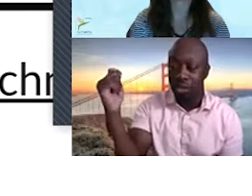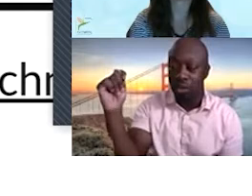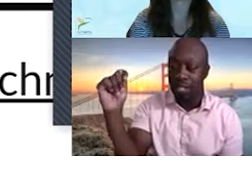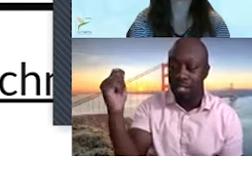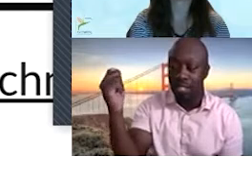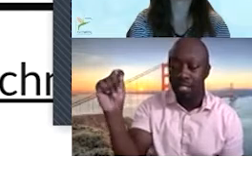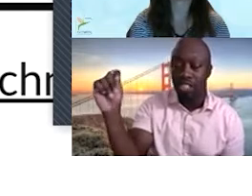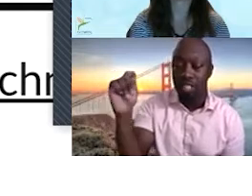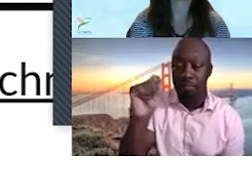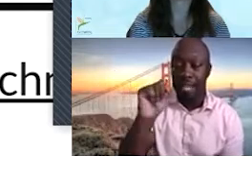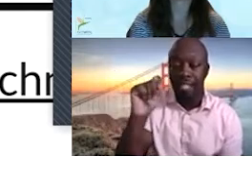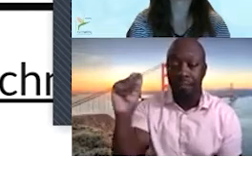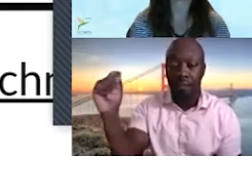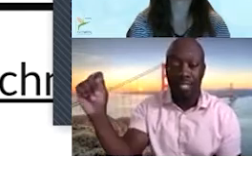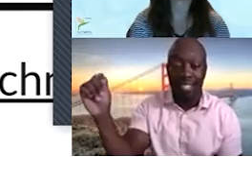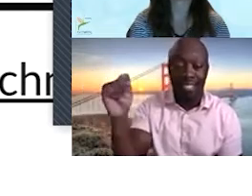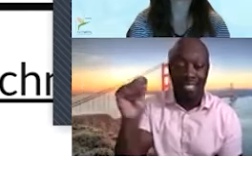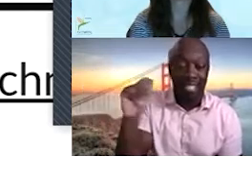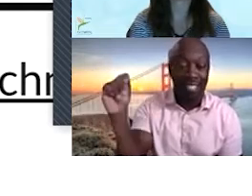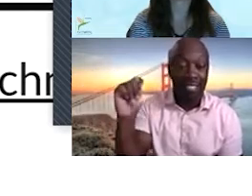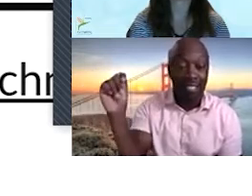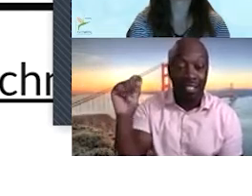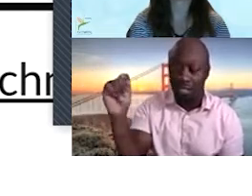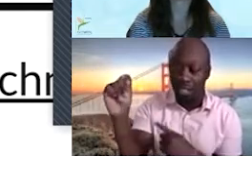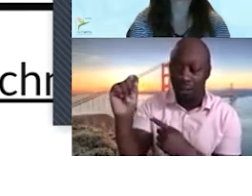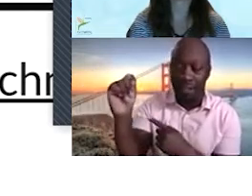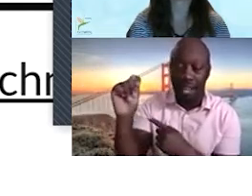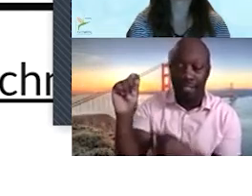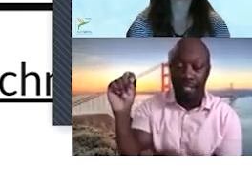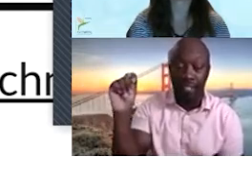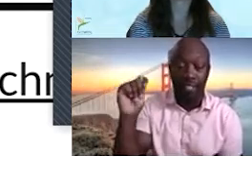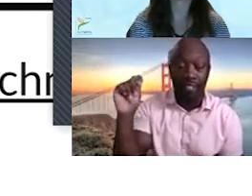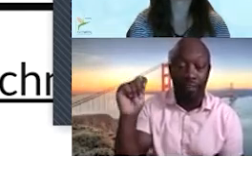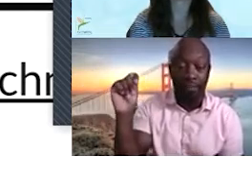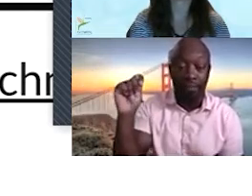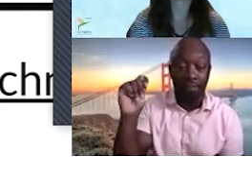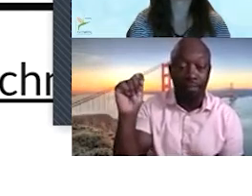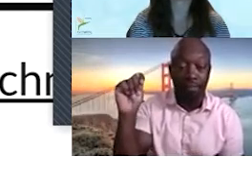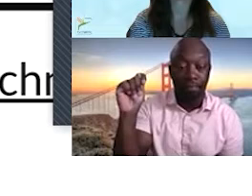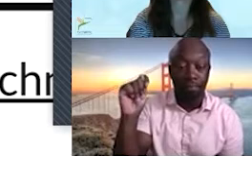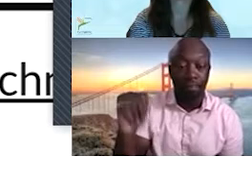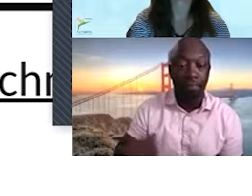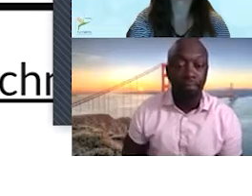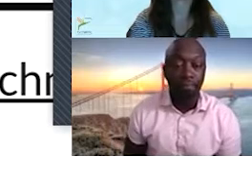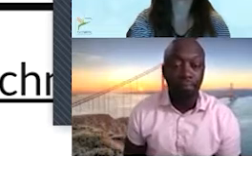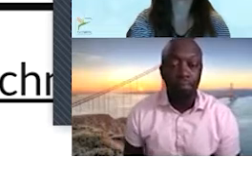not a twisting, it's just a back and forth, side to side. You can go fast like this.